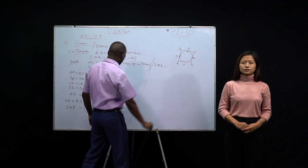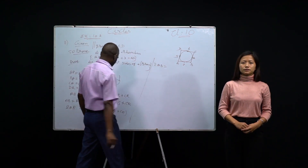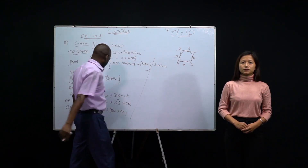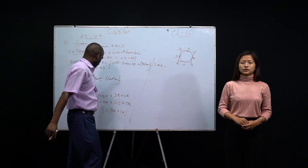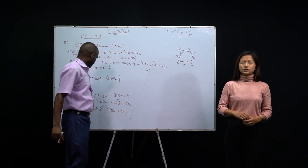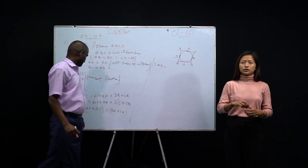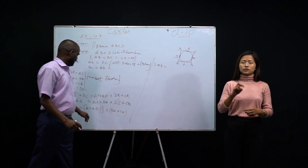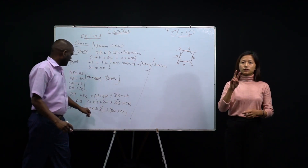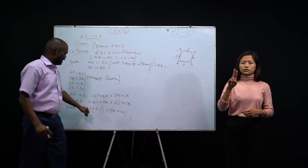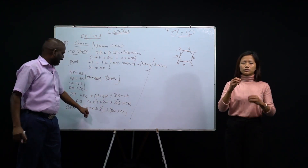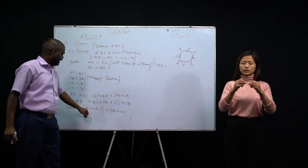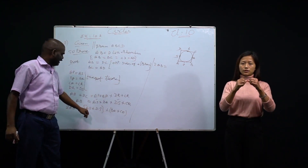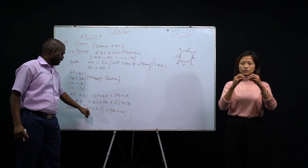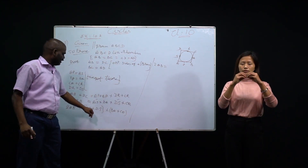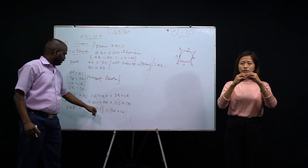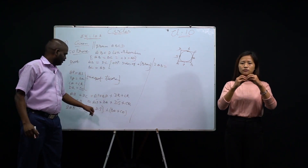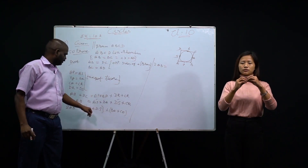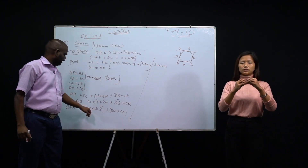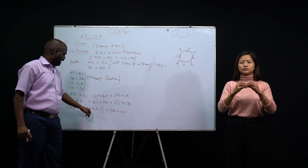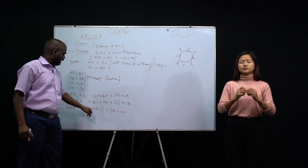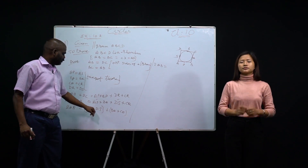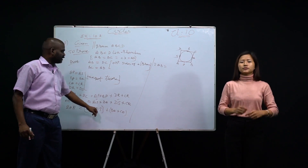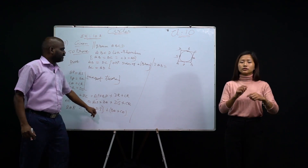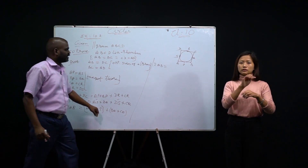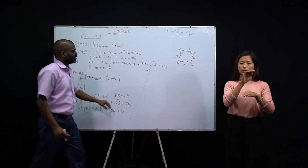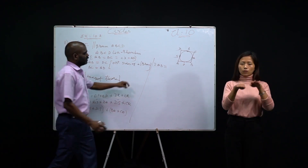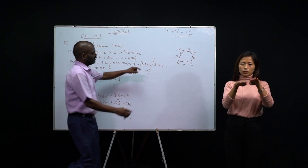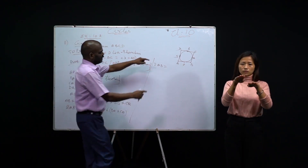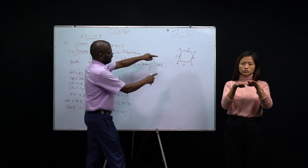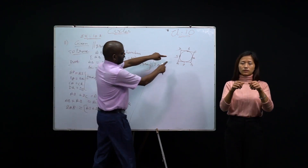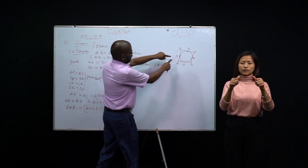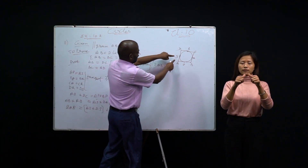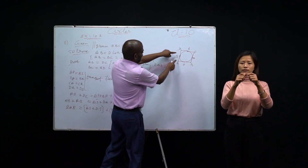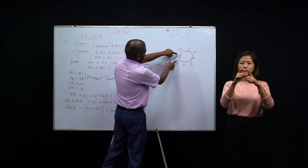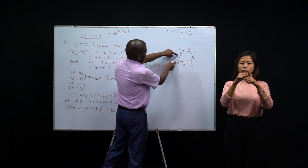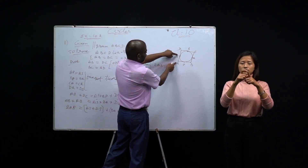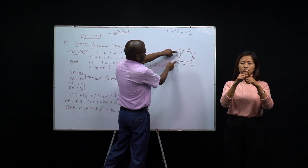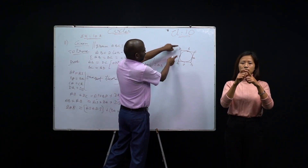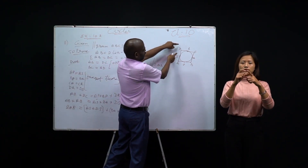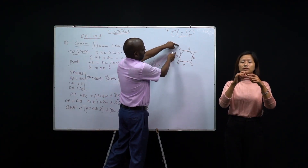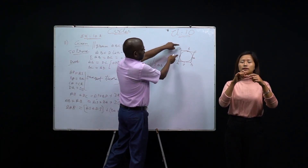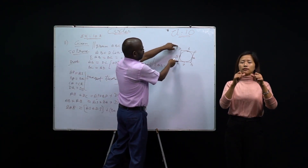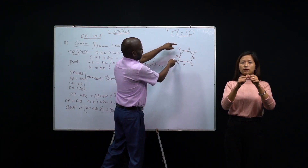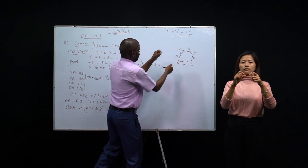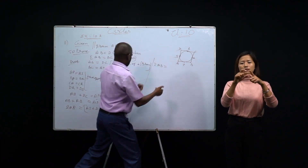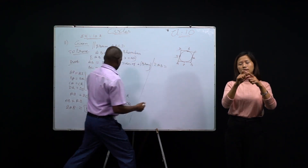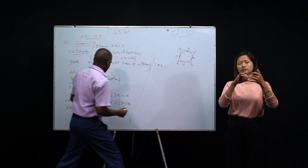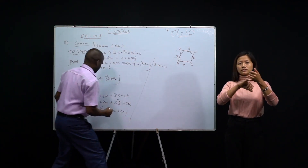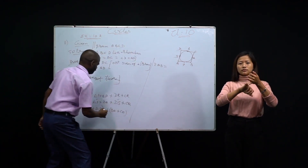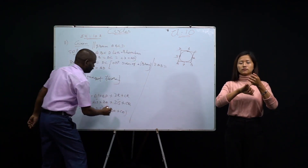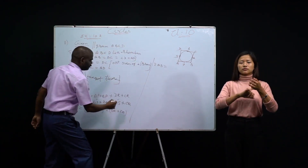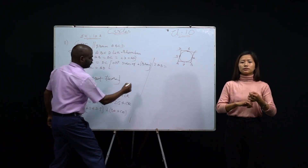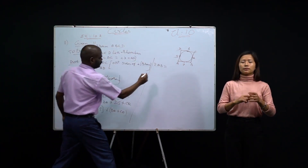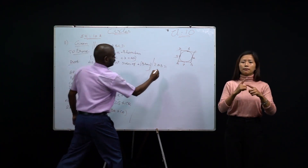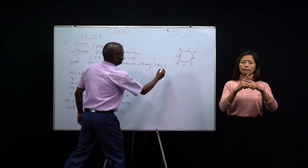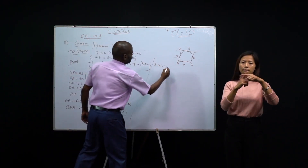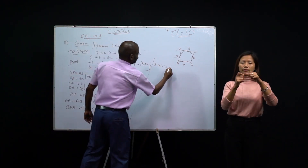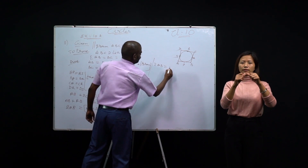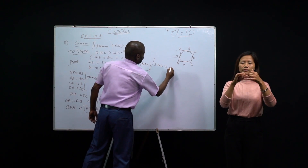Two ABC equal AD, AS plus DS. AS plus DS equal what? AD.